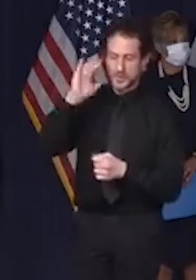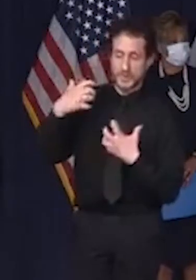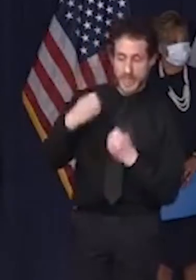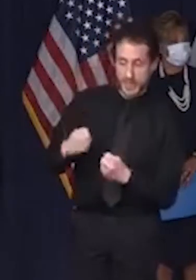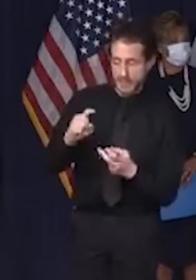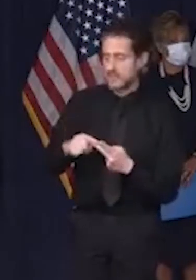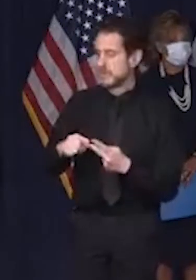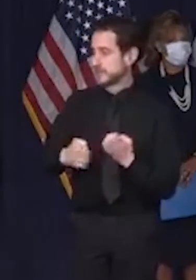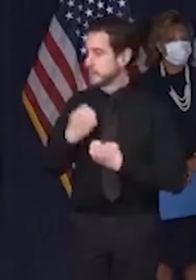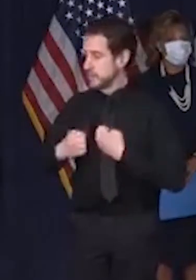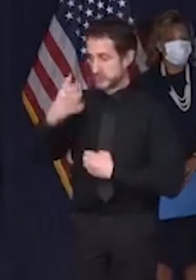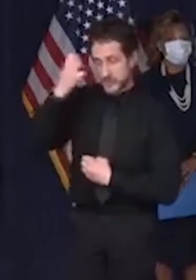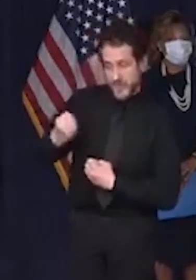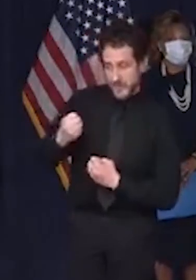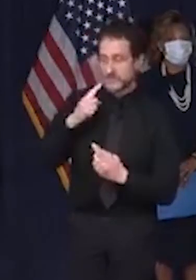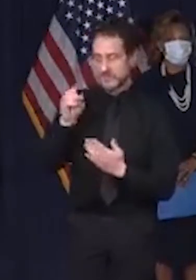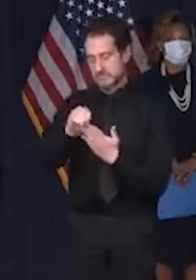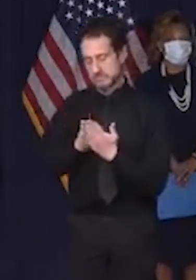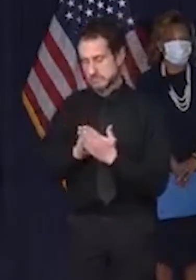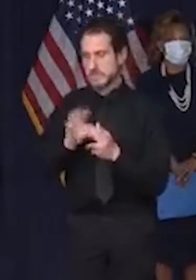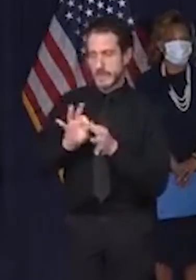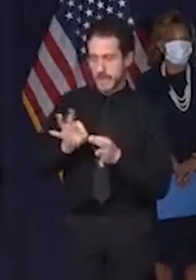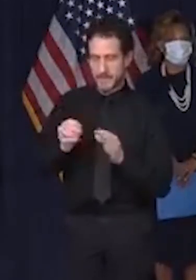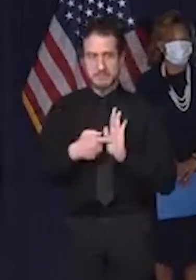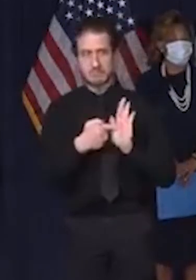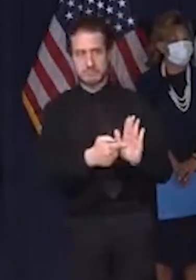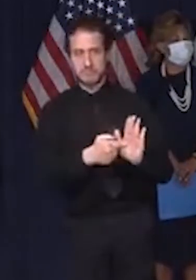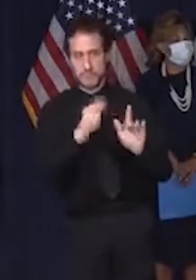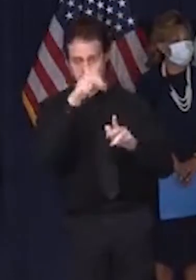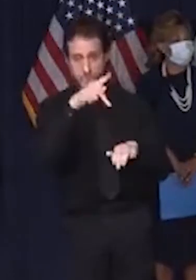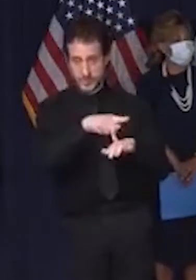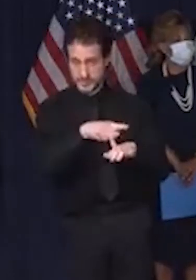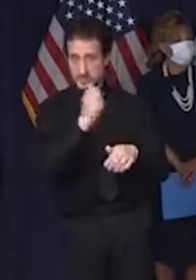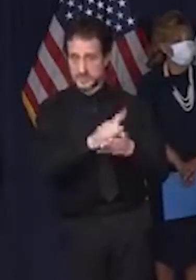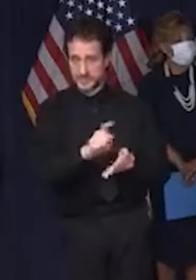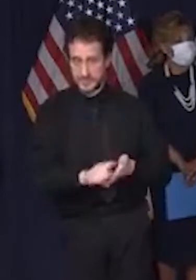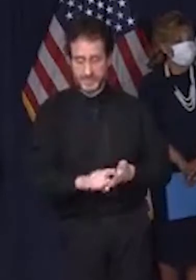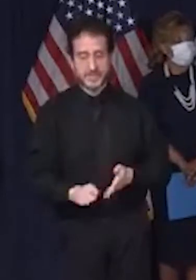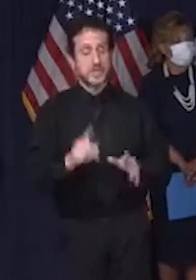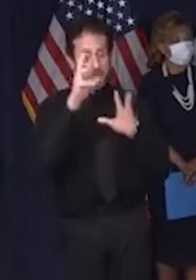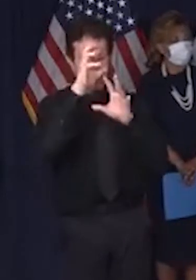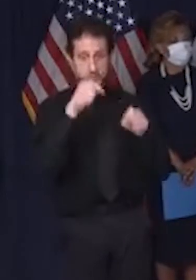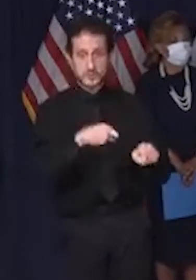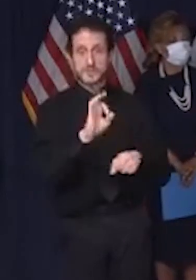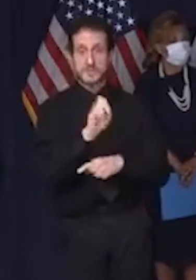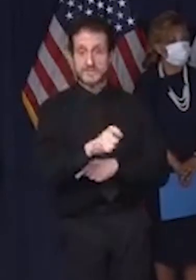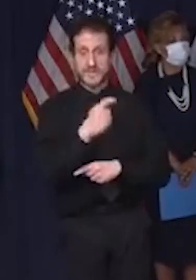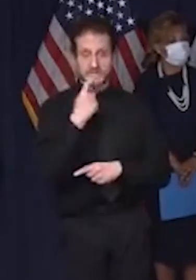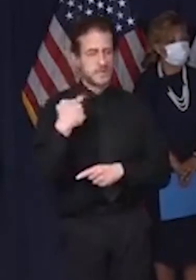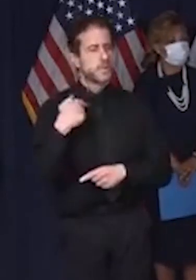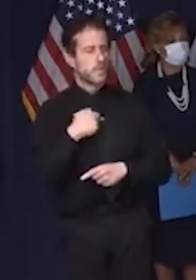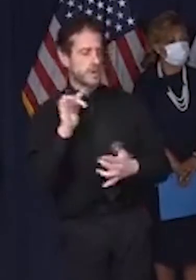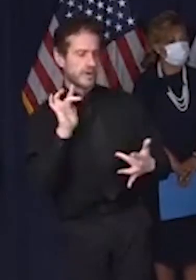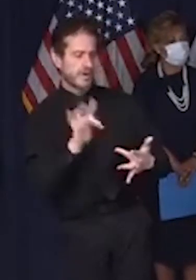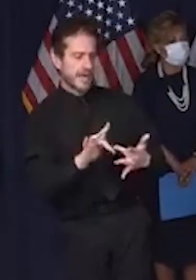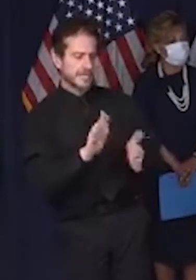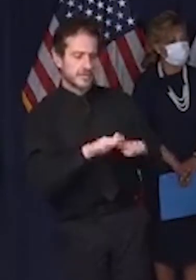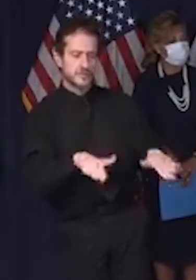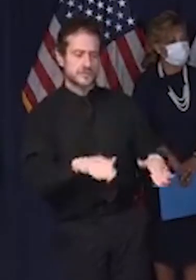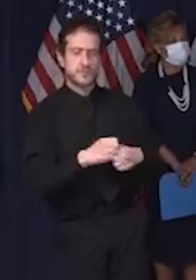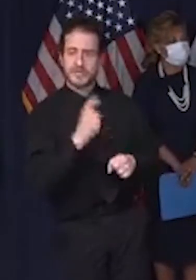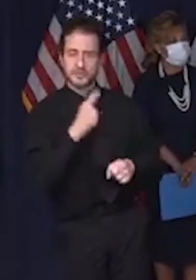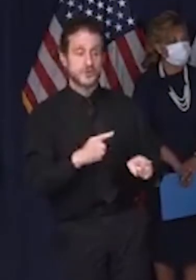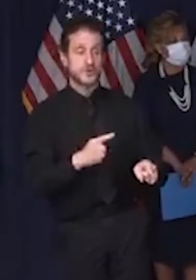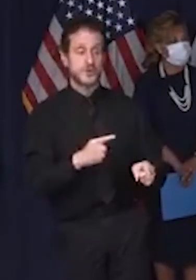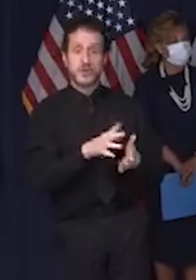principals each week. In the words of Superintendent Fox, we're making connections to ensure our children are not stuck at